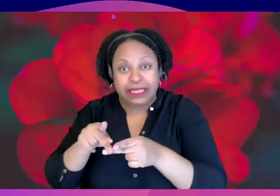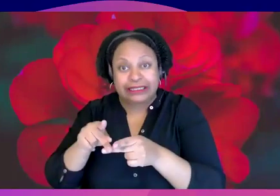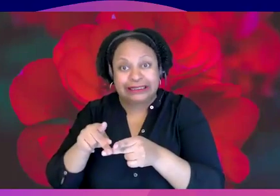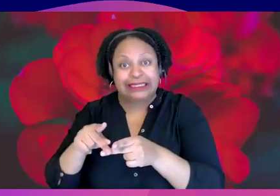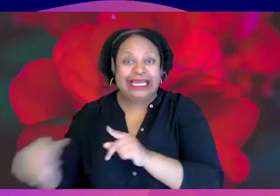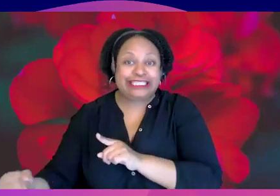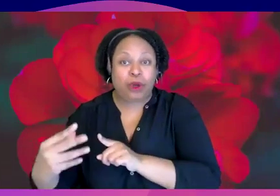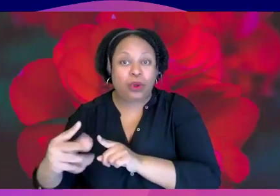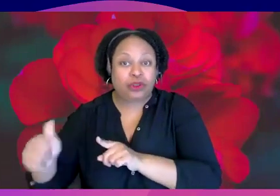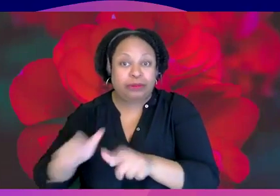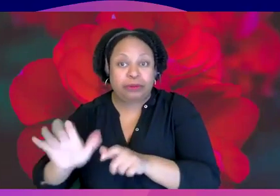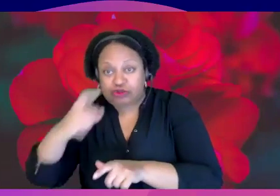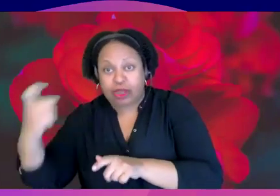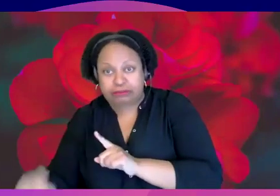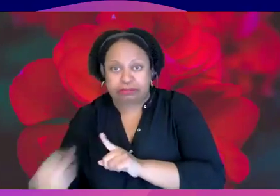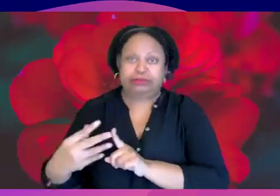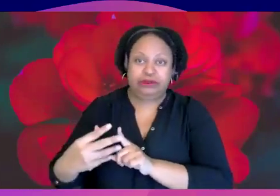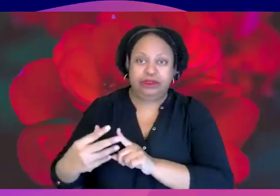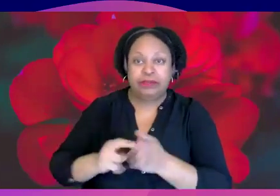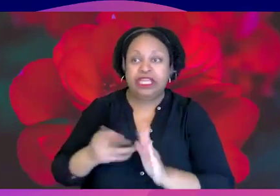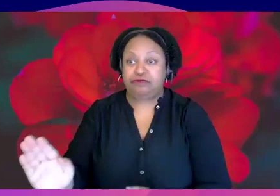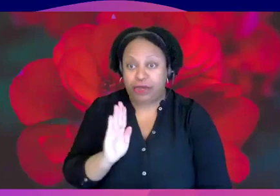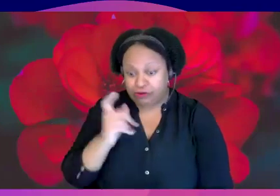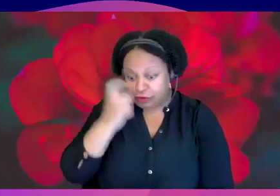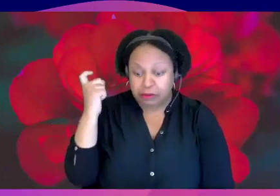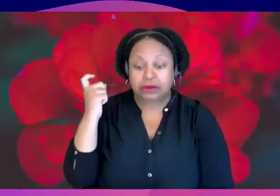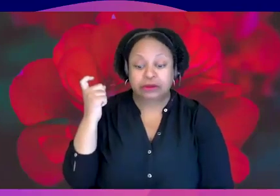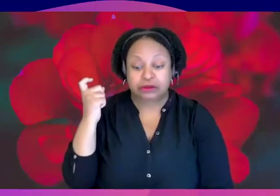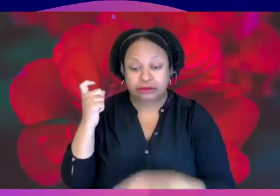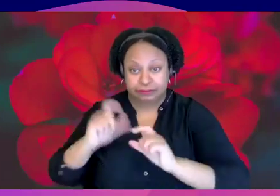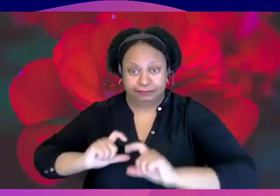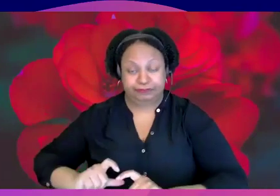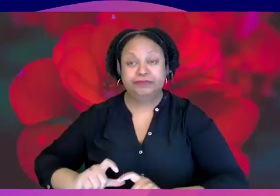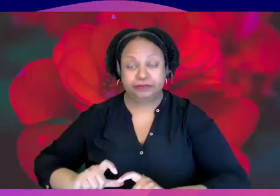people's trauma. So we can have direct trauma, which would be,